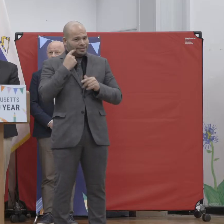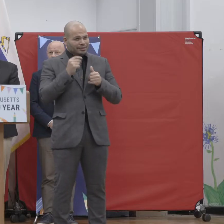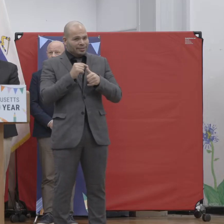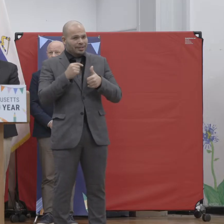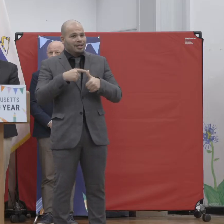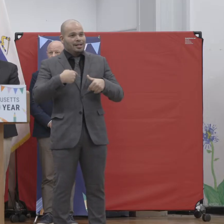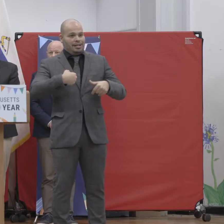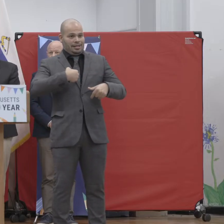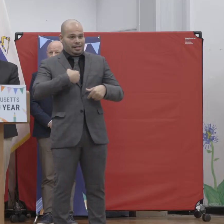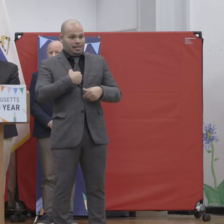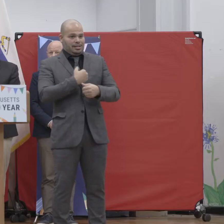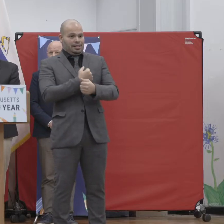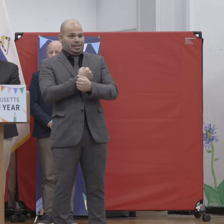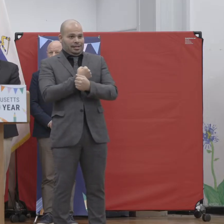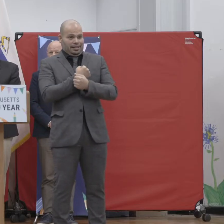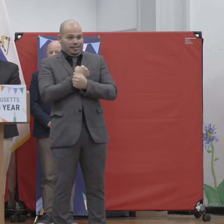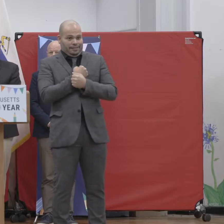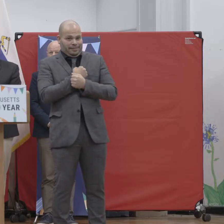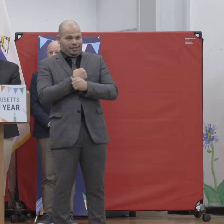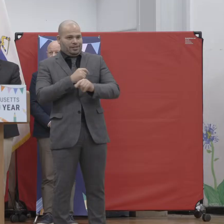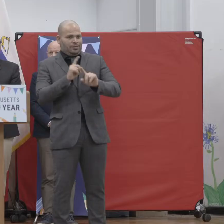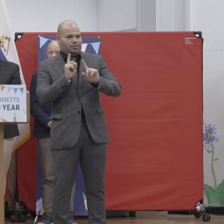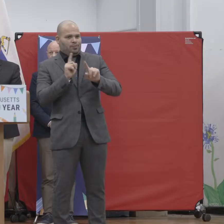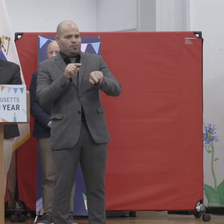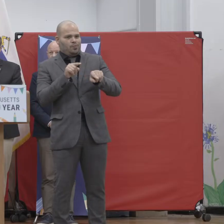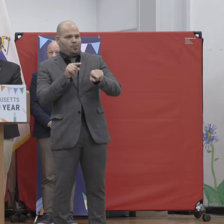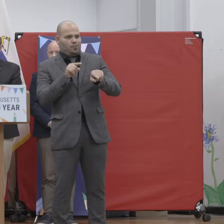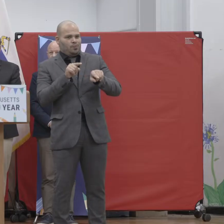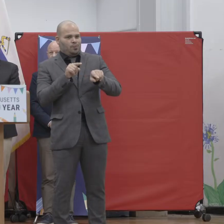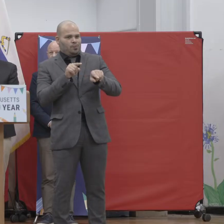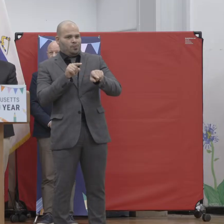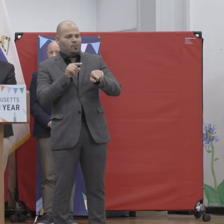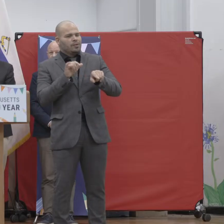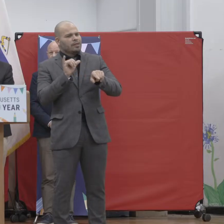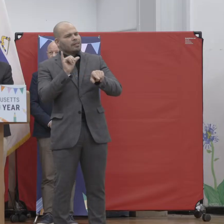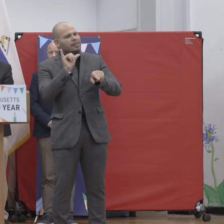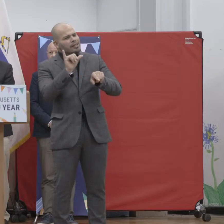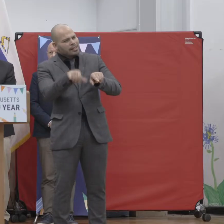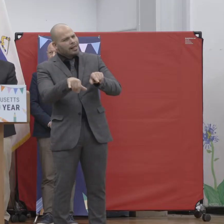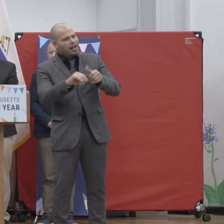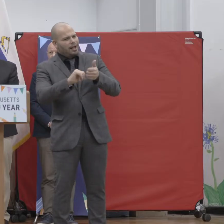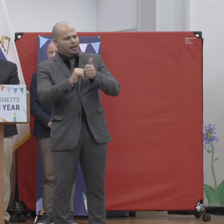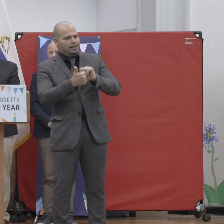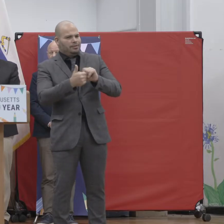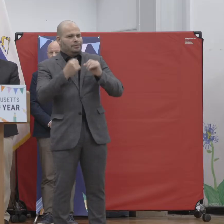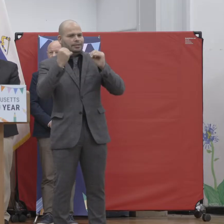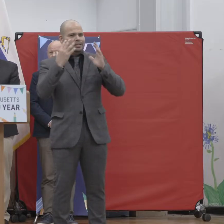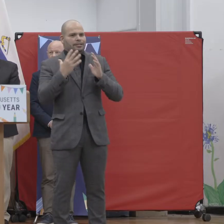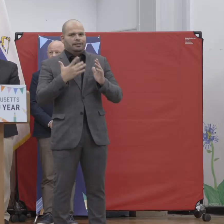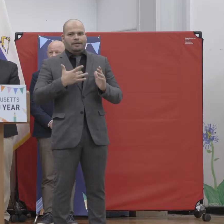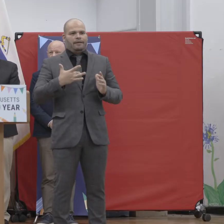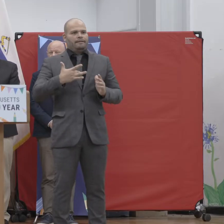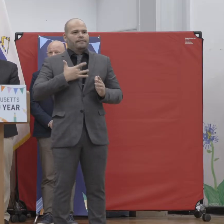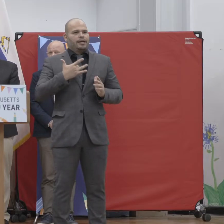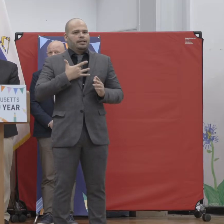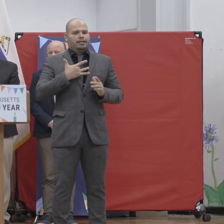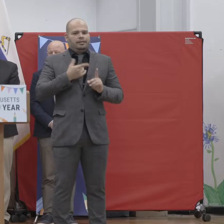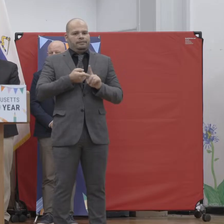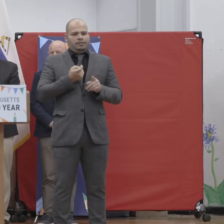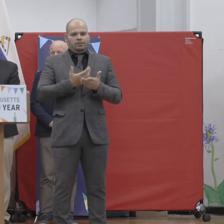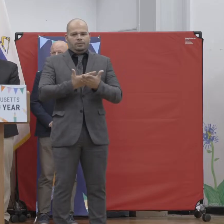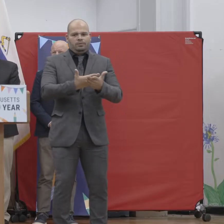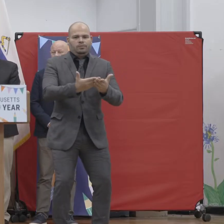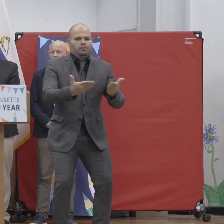And that's how your teachers feel about you. That's how the adults here feel about you, that we want